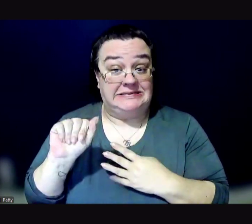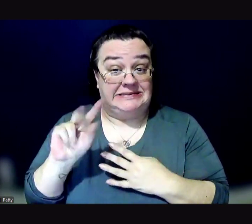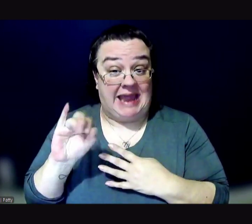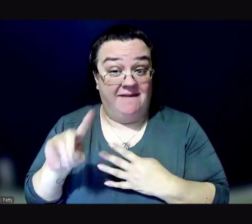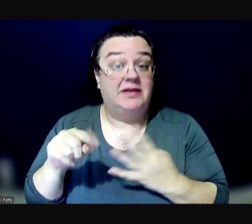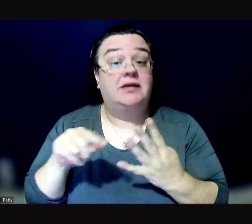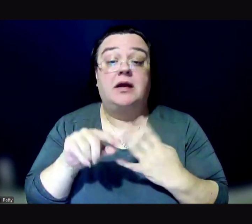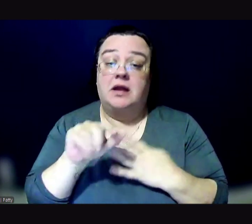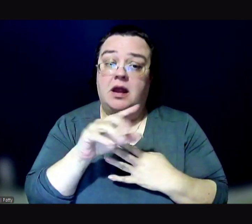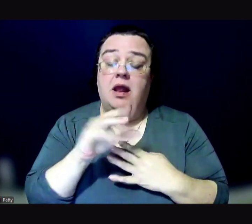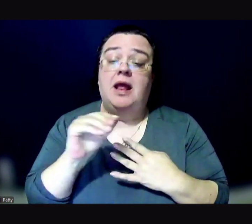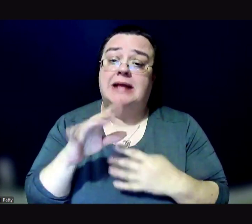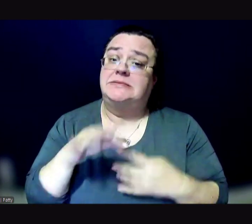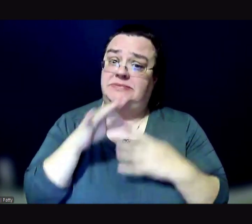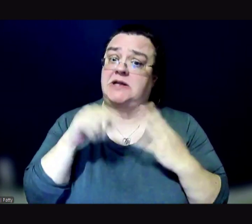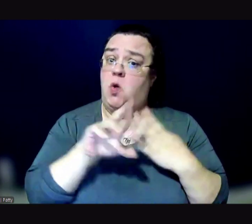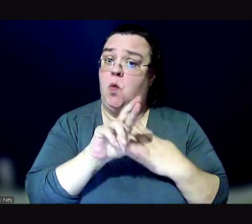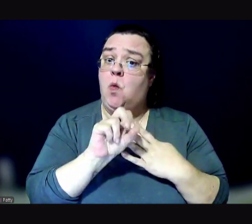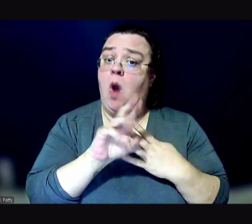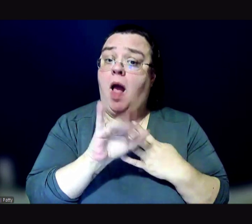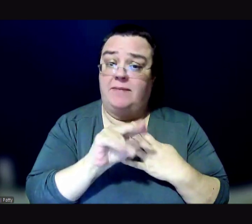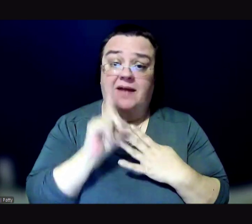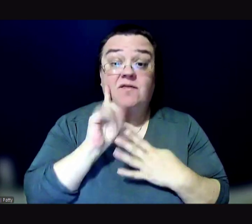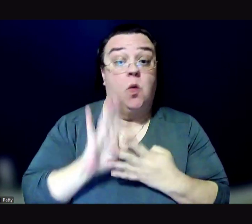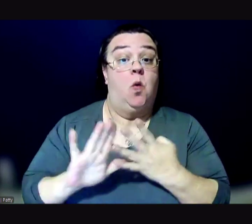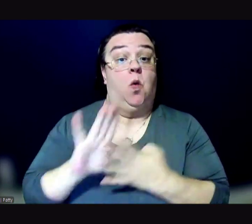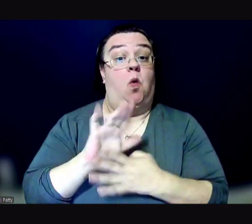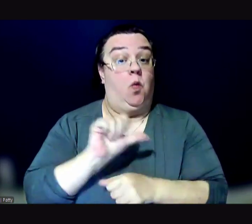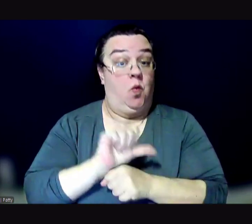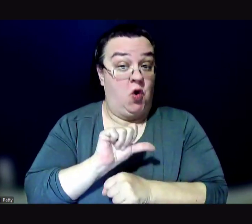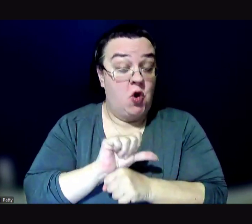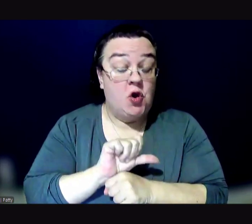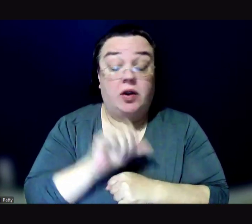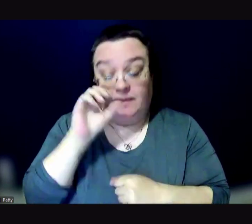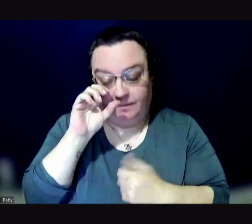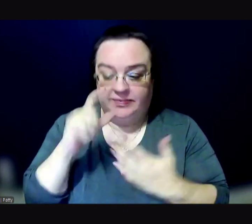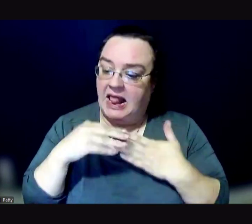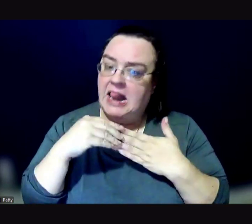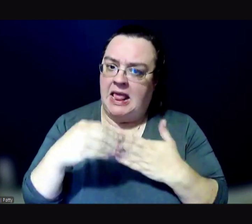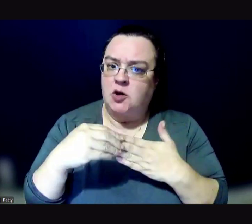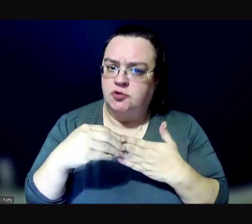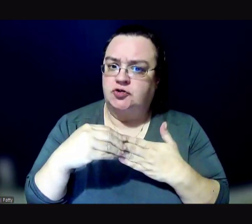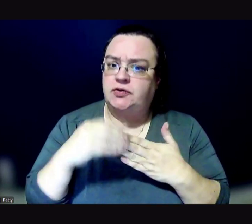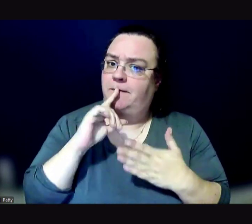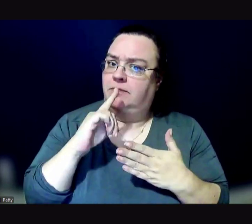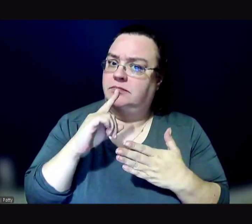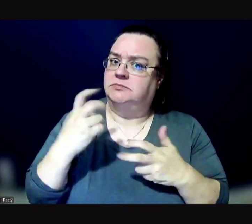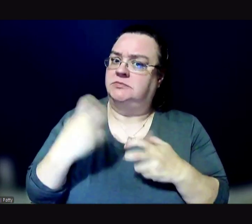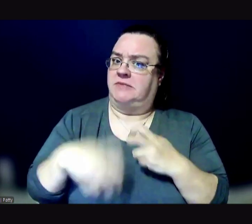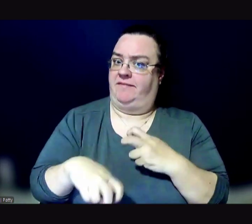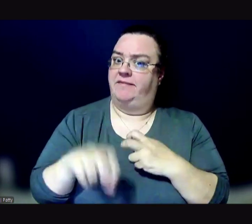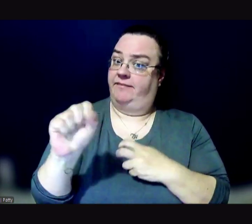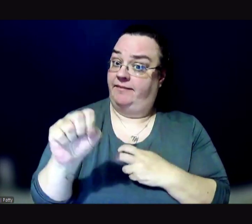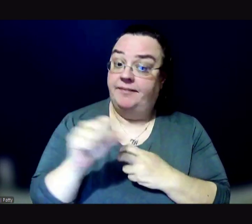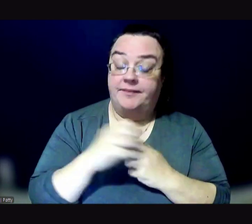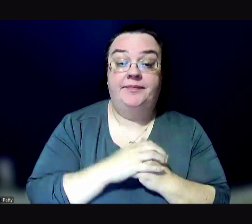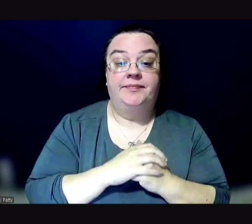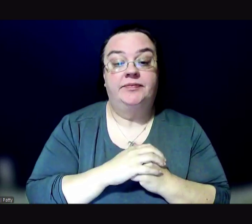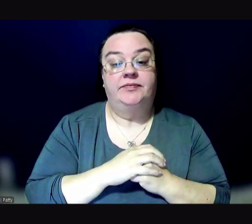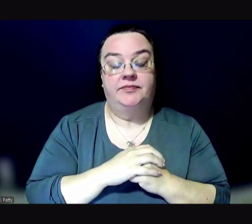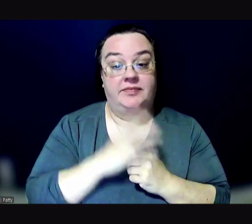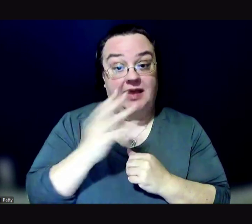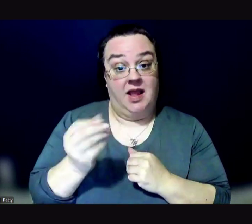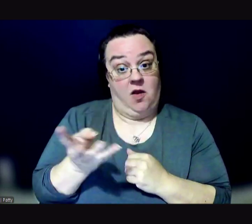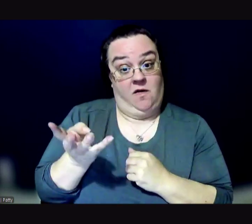and particularly Robin. The leadership is difficult, and it is, you 4